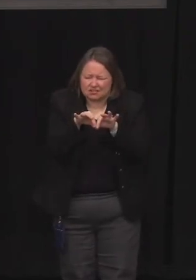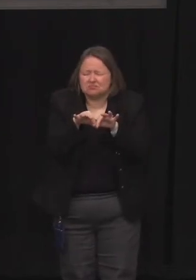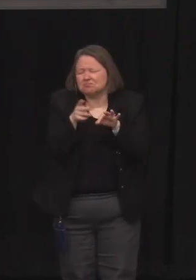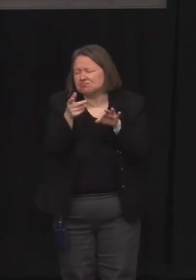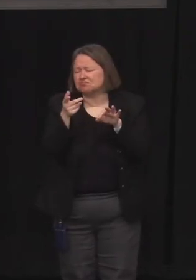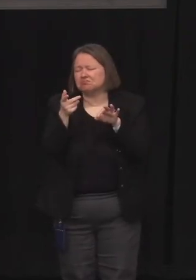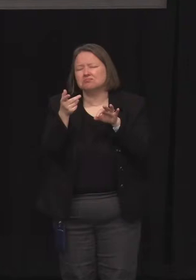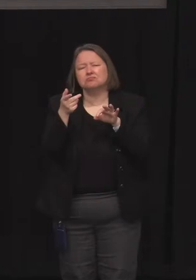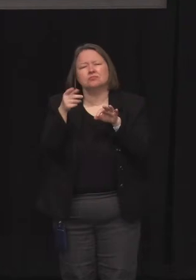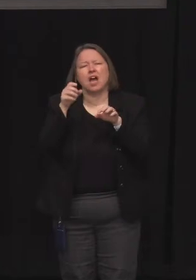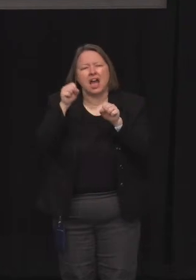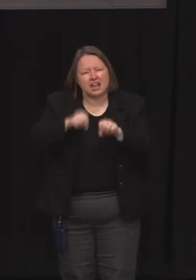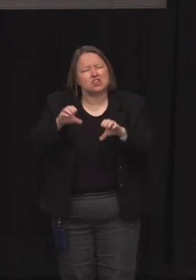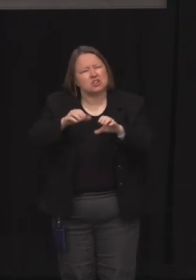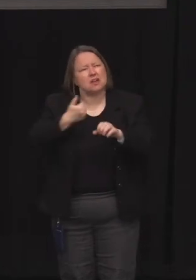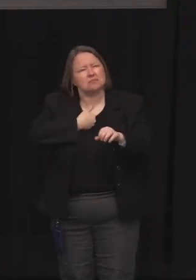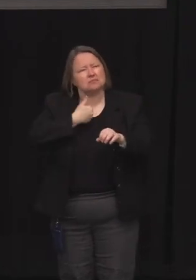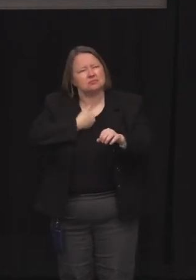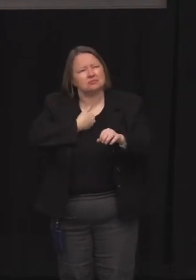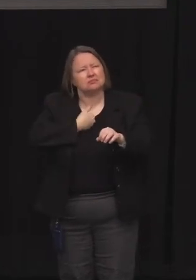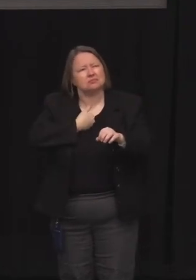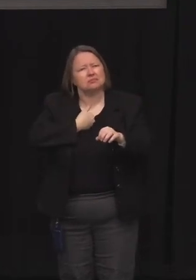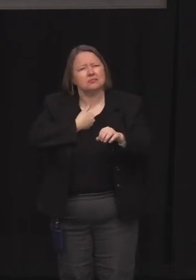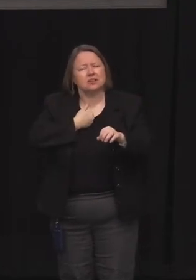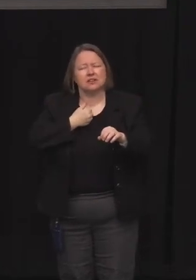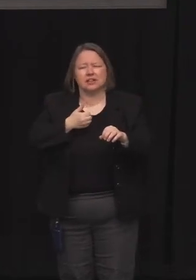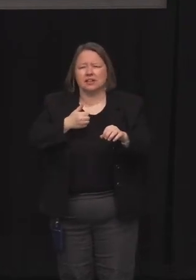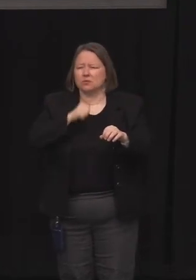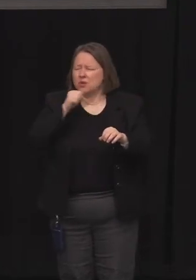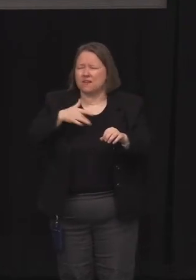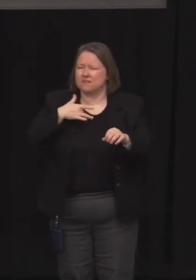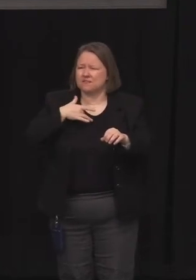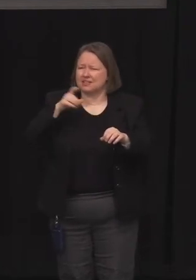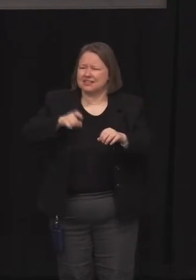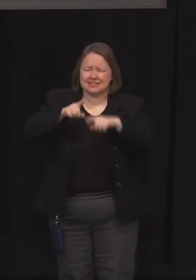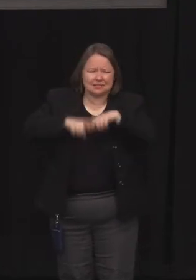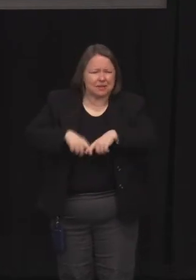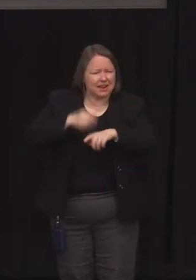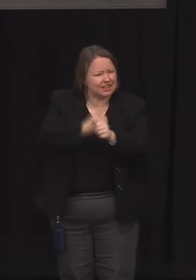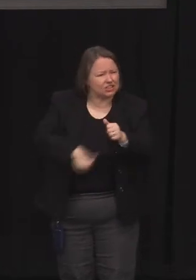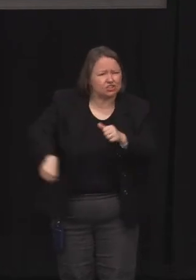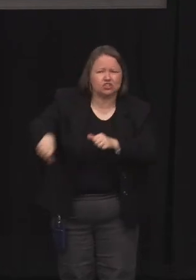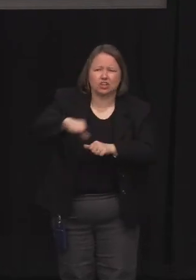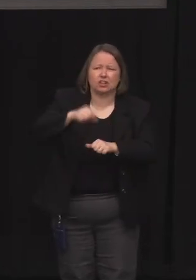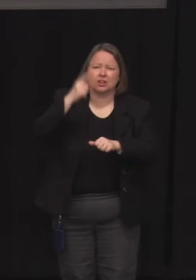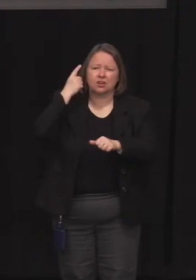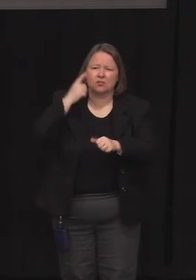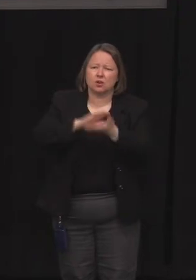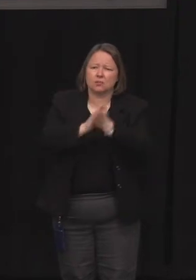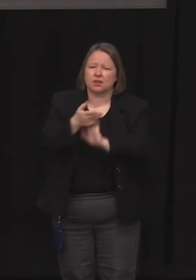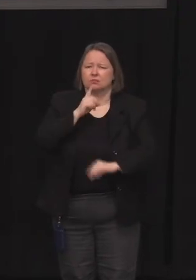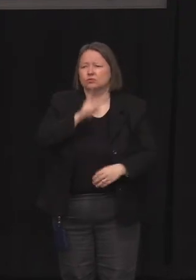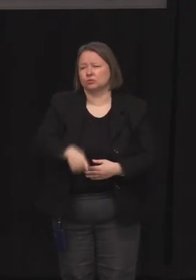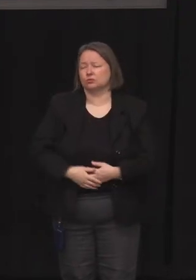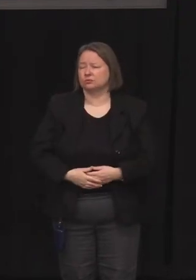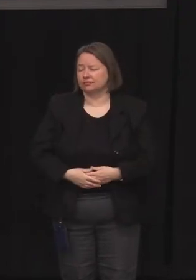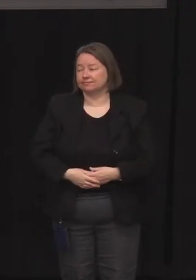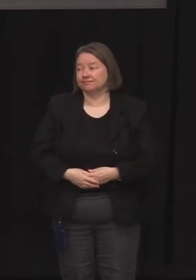it in one's own strength, we would not feel the need to depend upon one another for its realization.